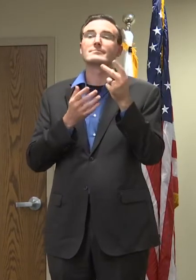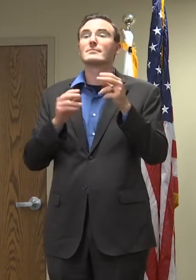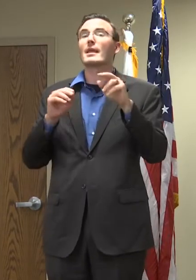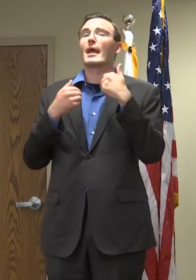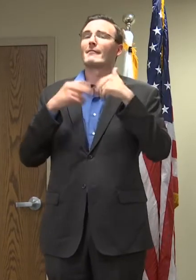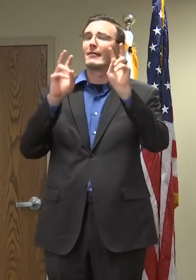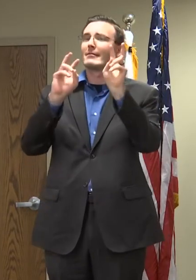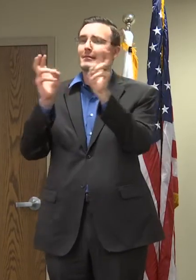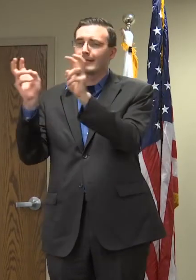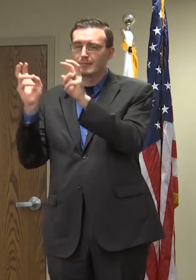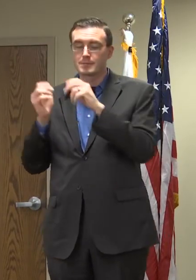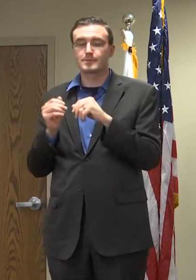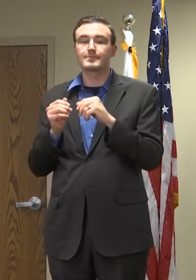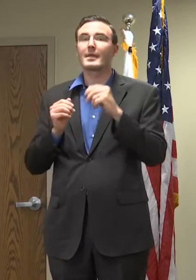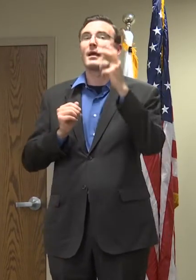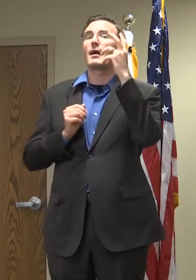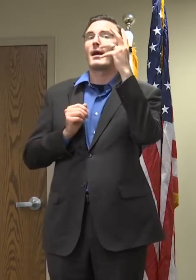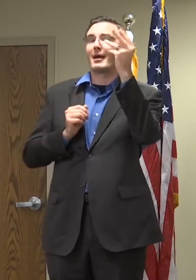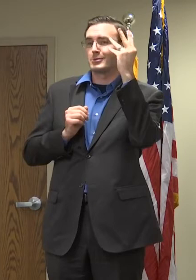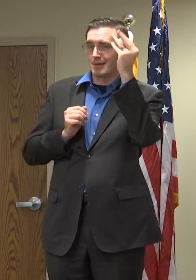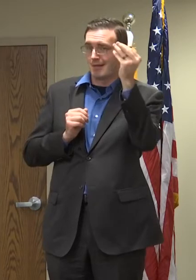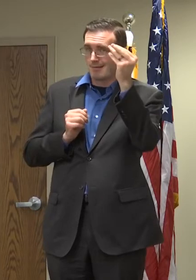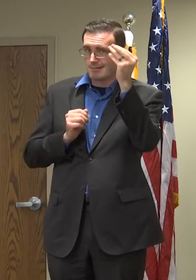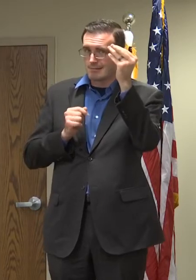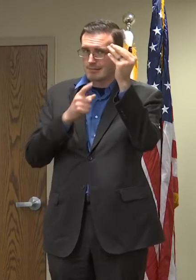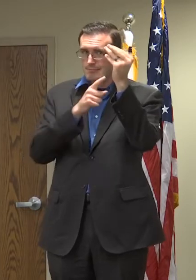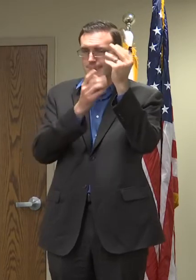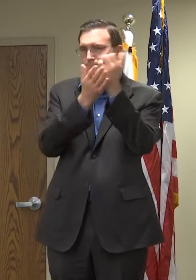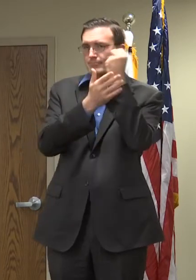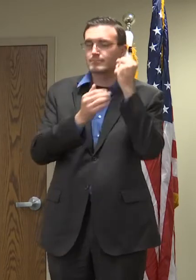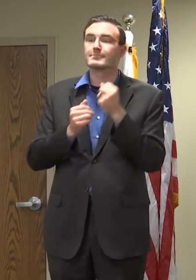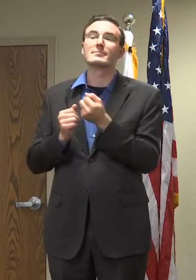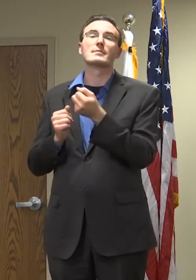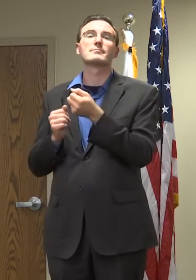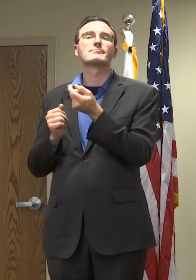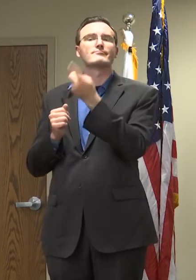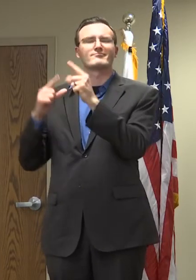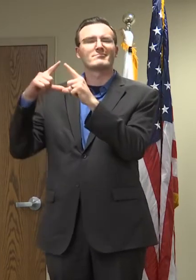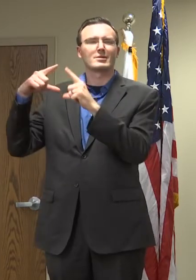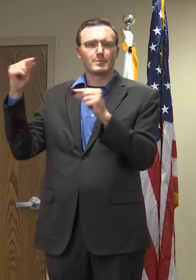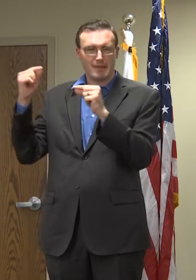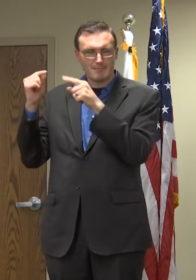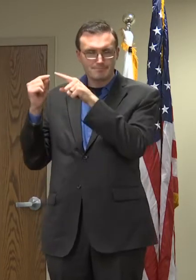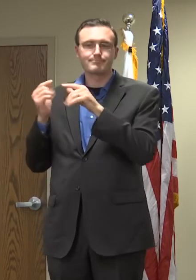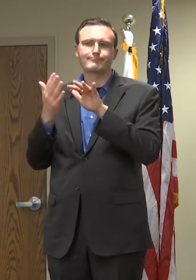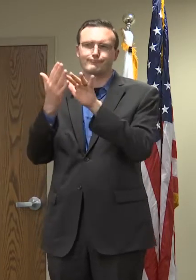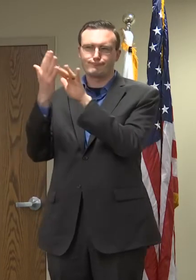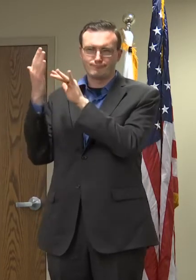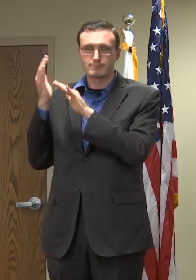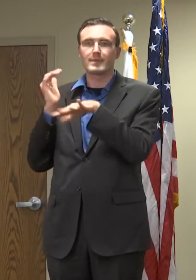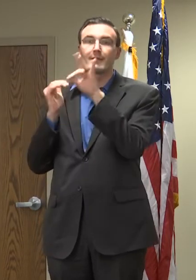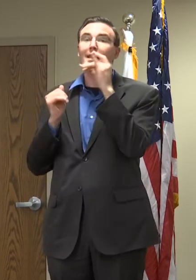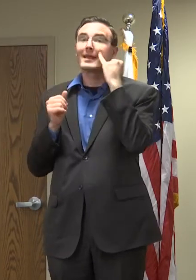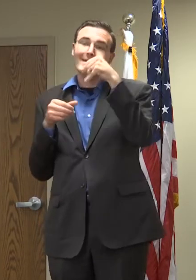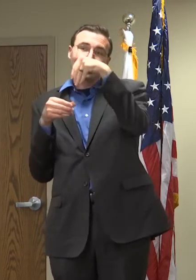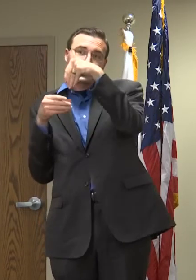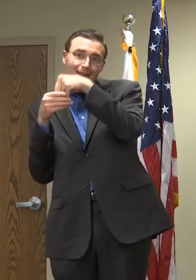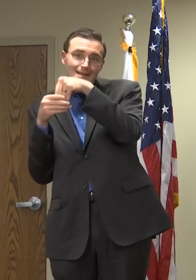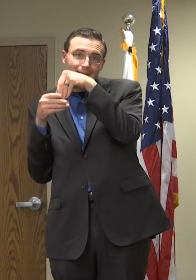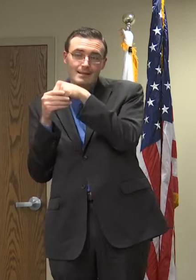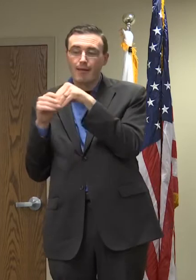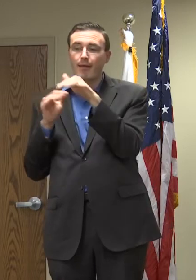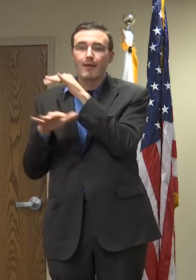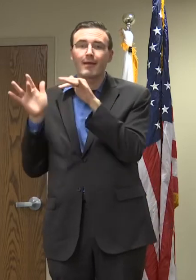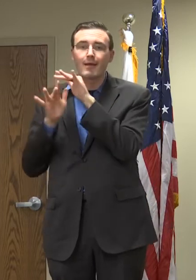risk of catching coronavirus is 20 times higher indoors than out of doors. A review of over 7,000 cases in